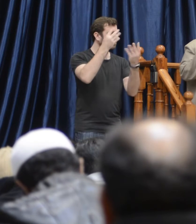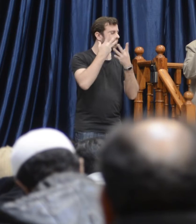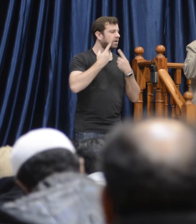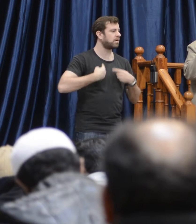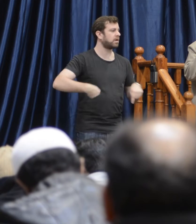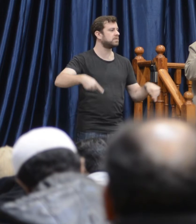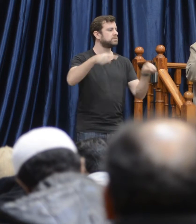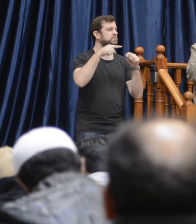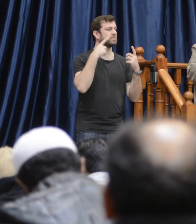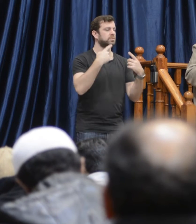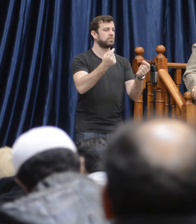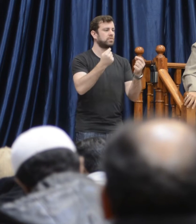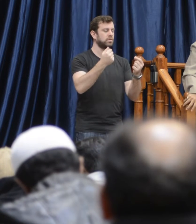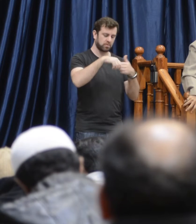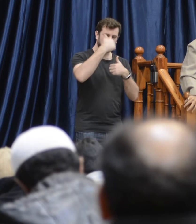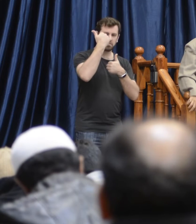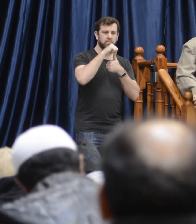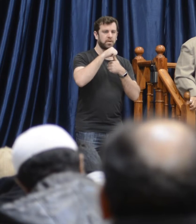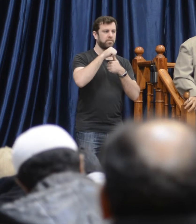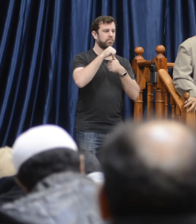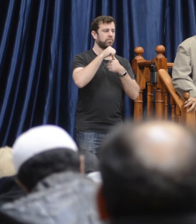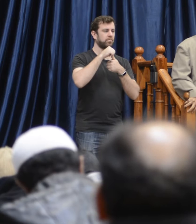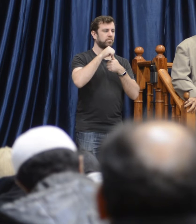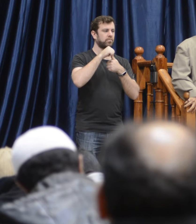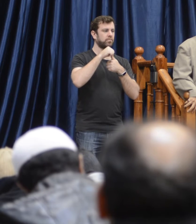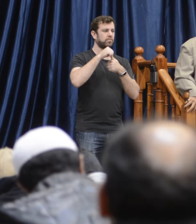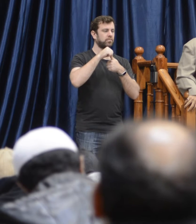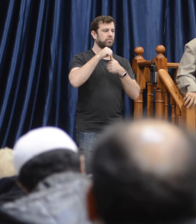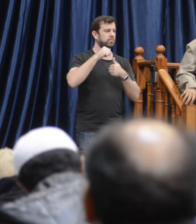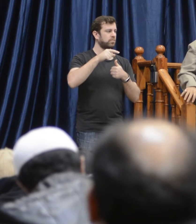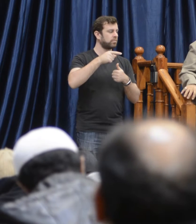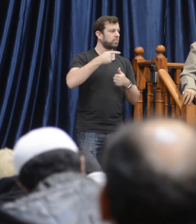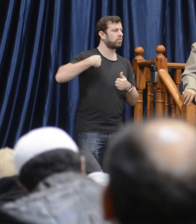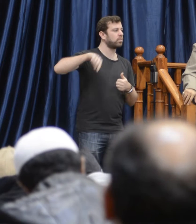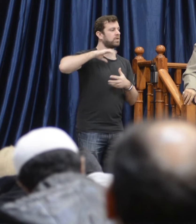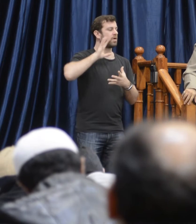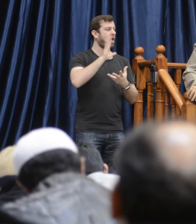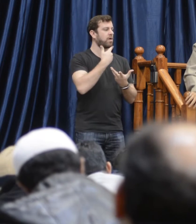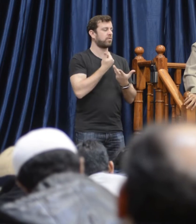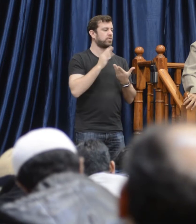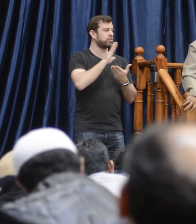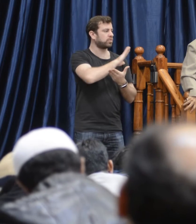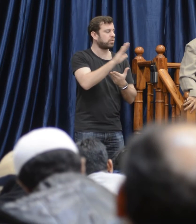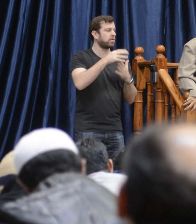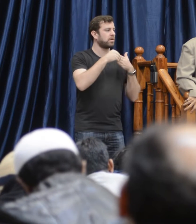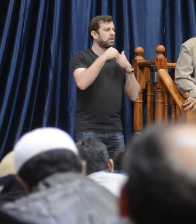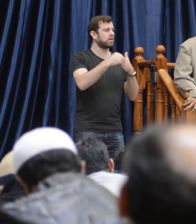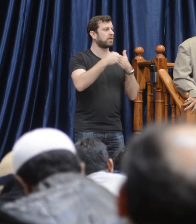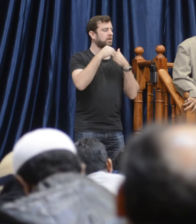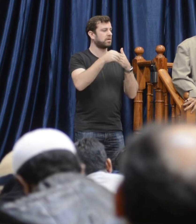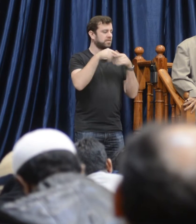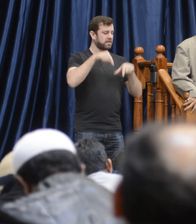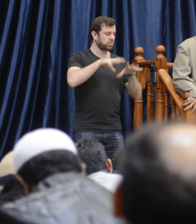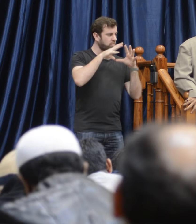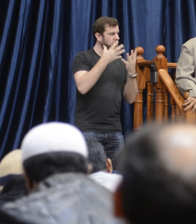to remember, we are your guardians in this world's life and in the